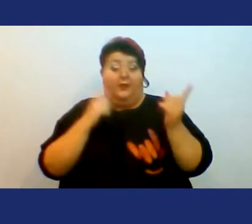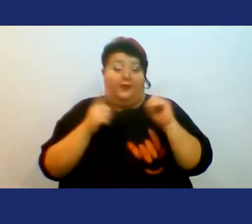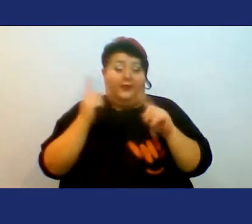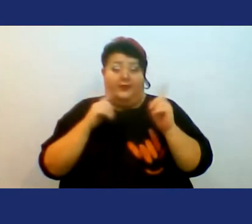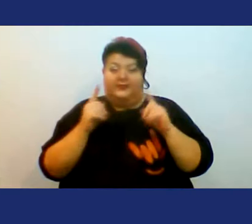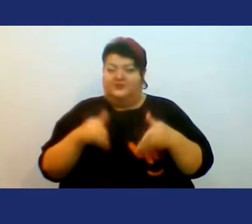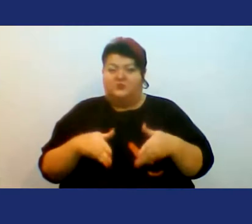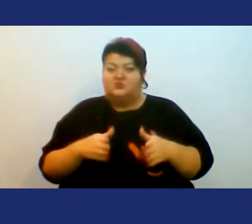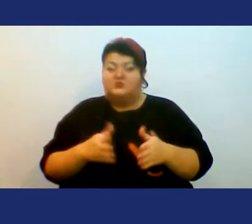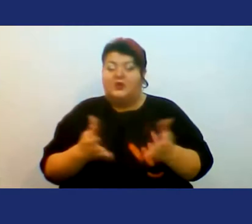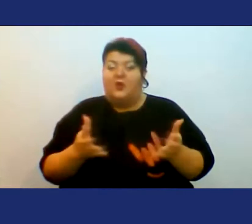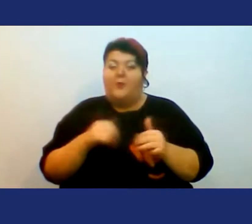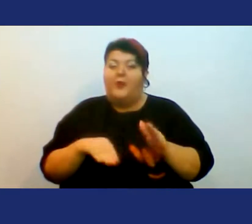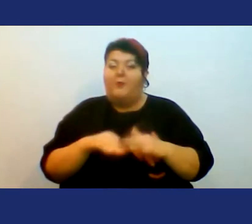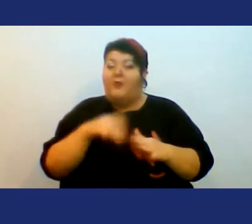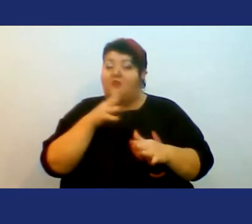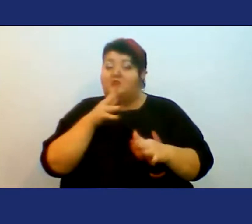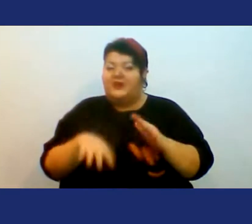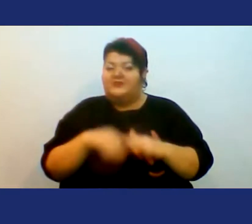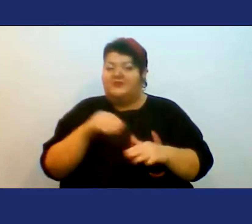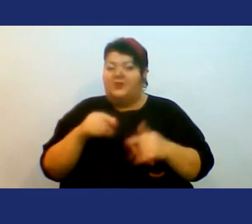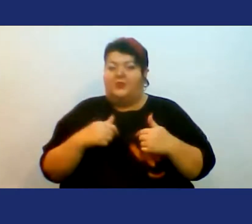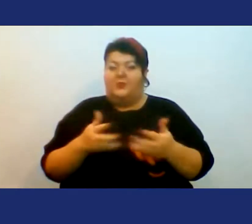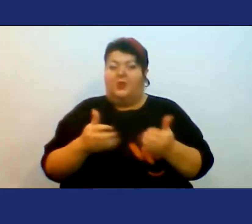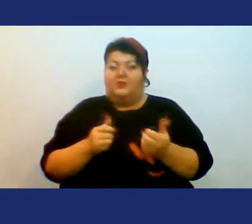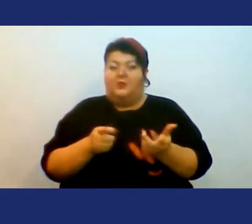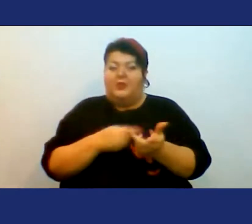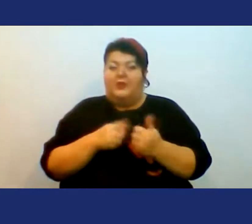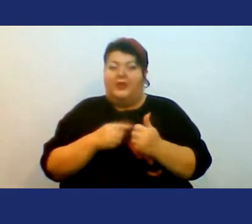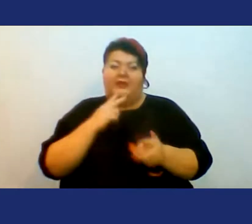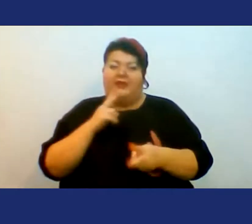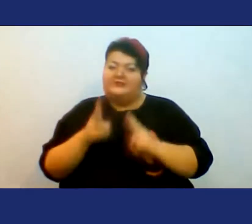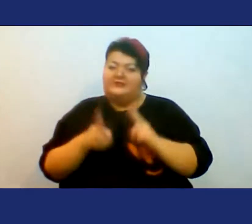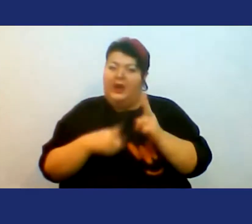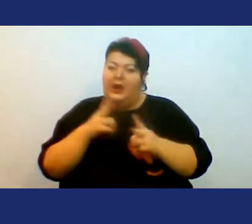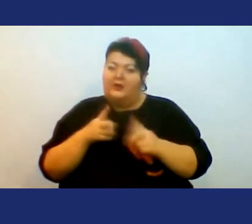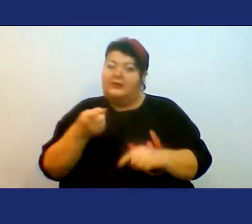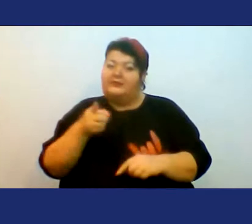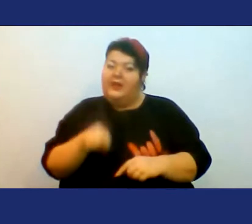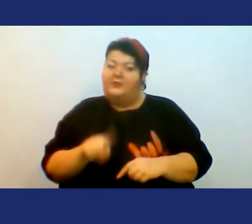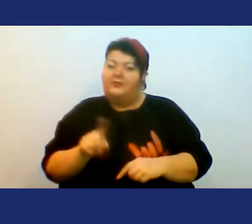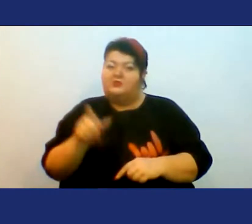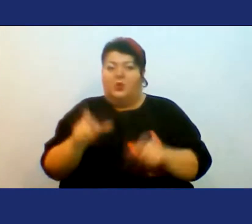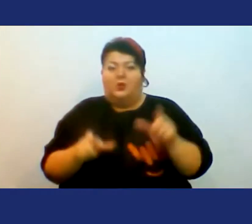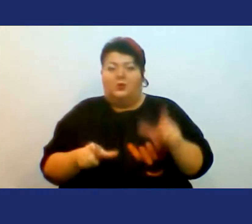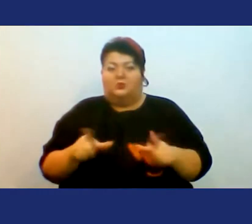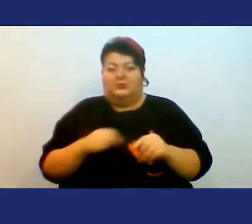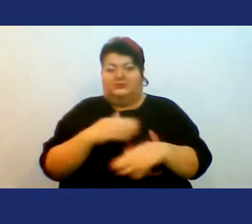setup of the voting booth and places for voting for people